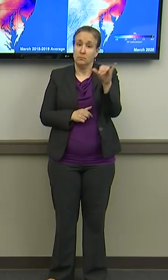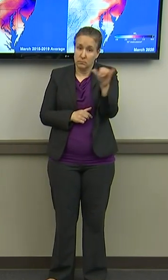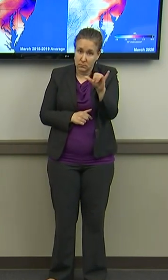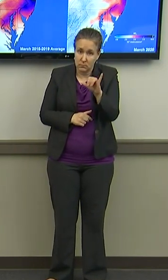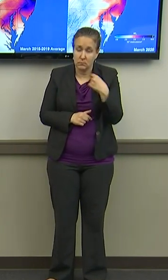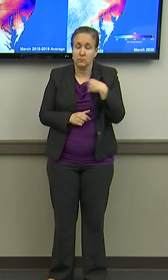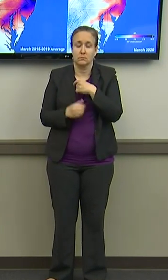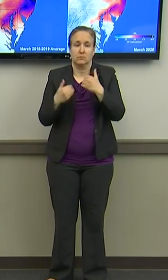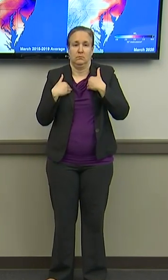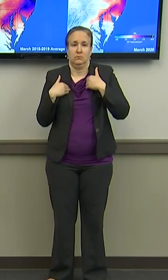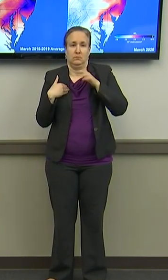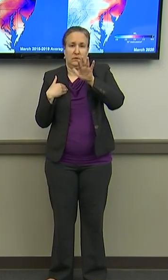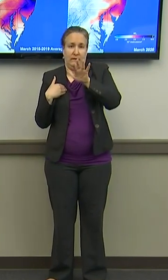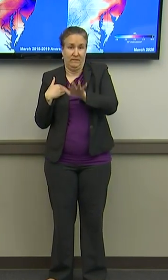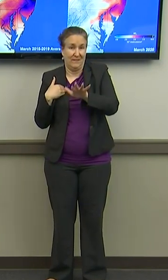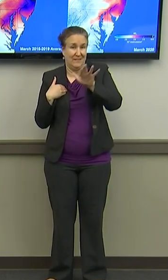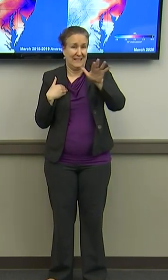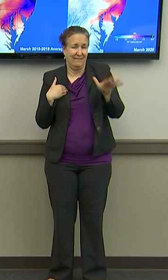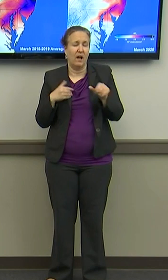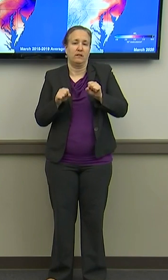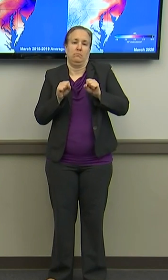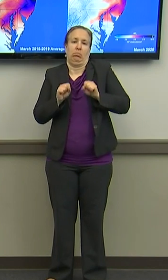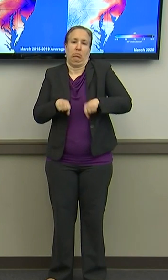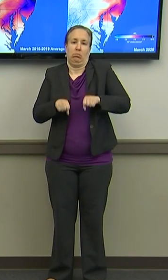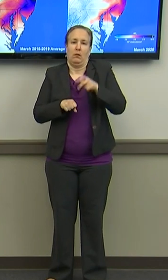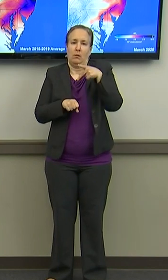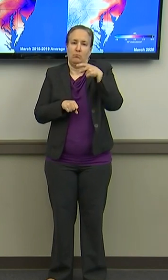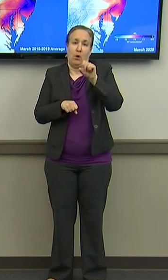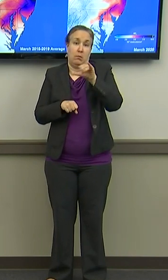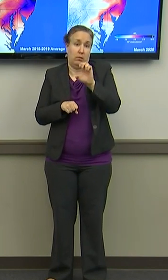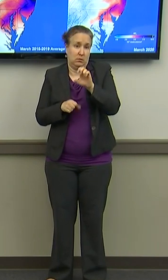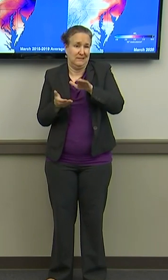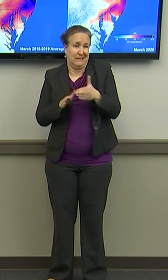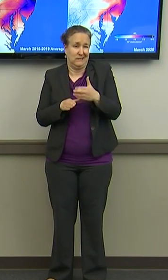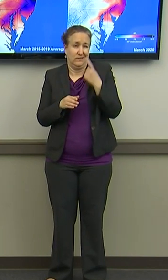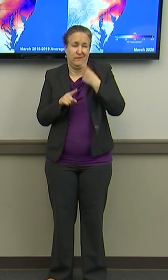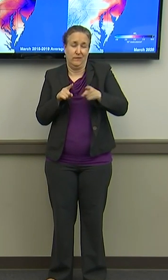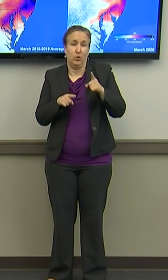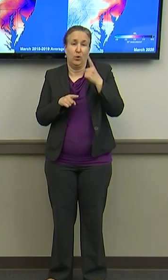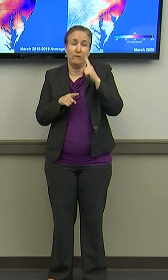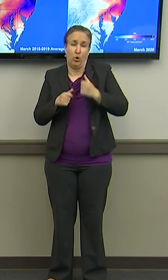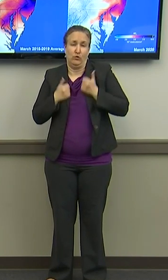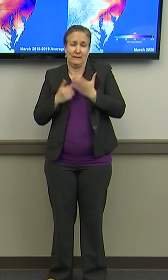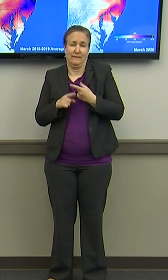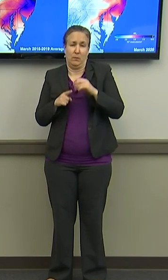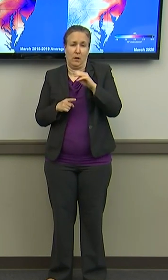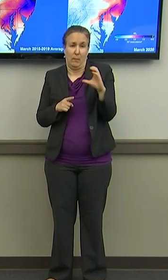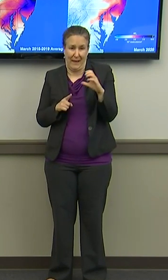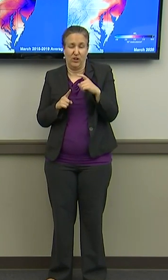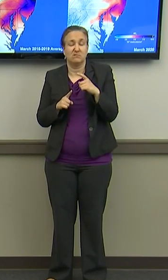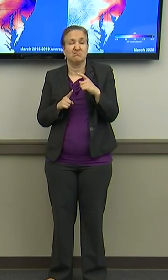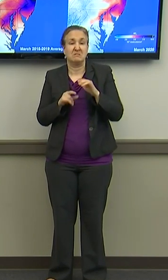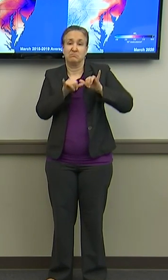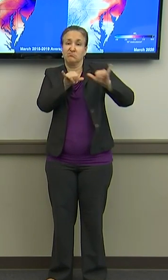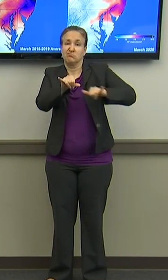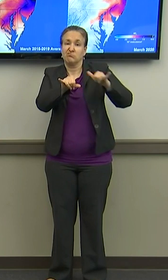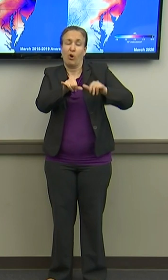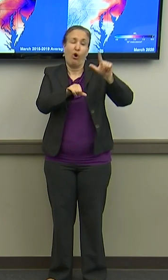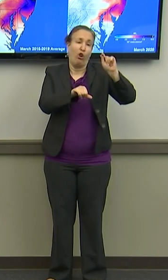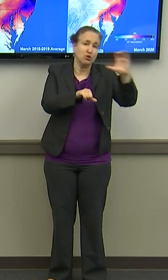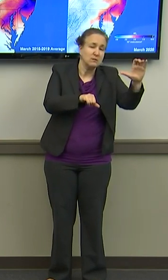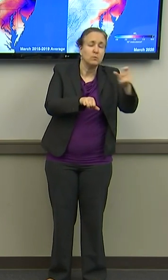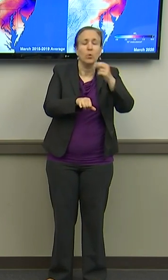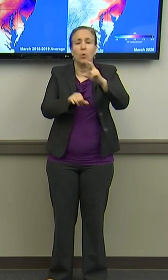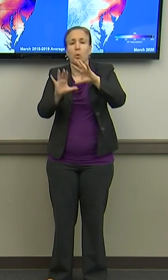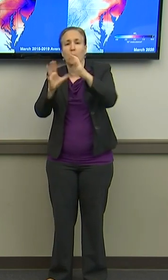have 55 probable deaths of Montgomery County residents who were long-term care or congregate